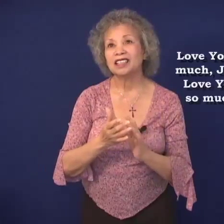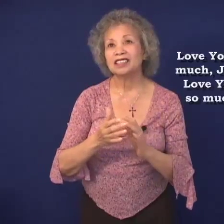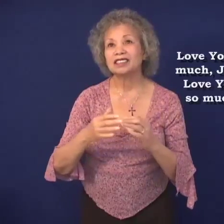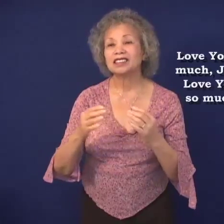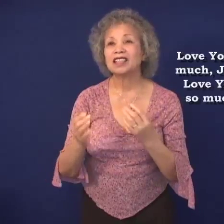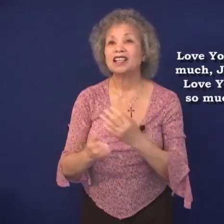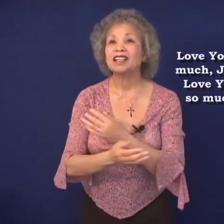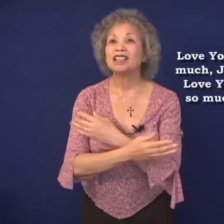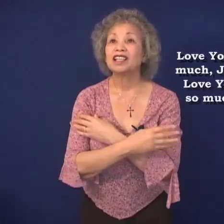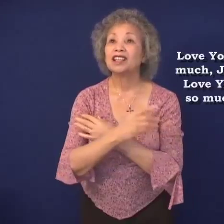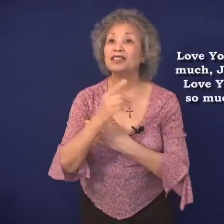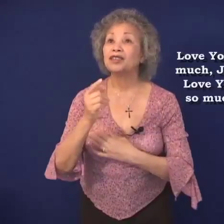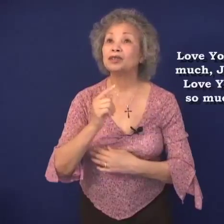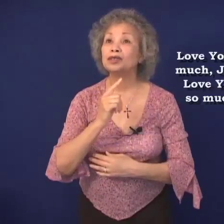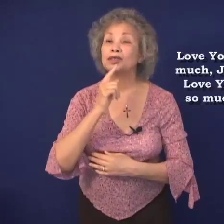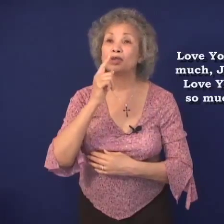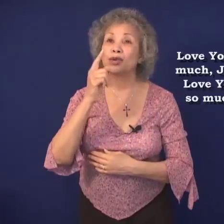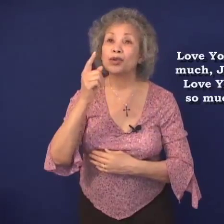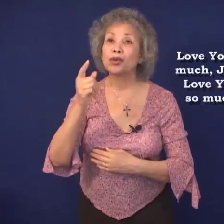Jesus. Love you so